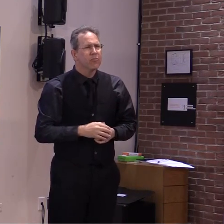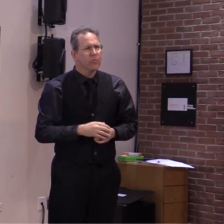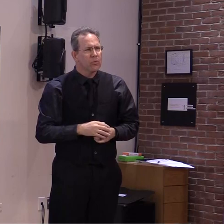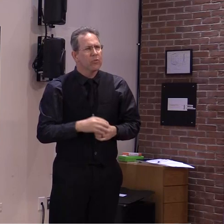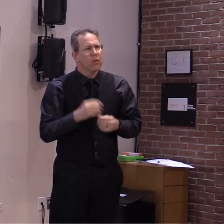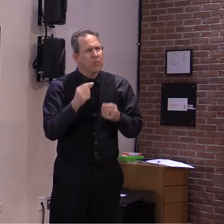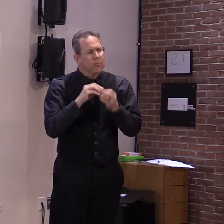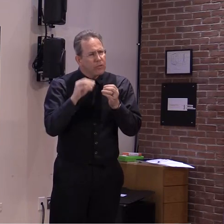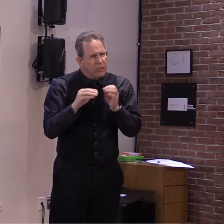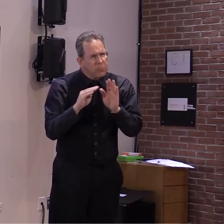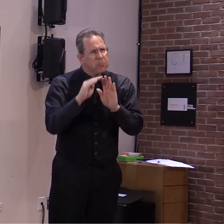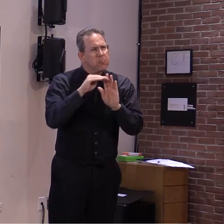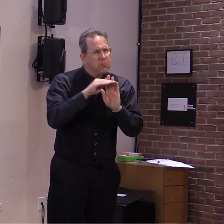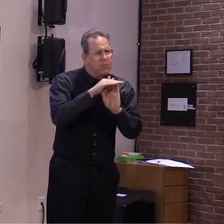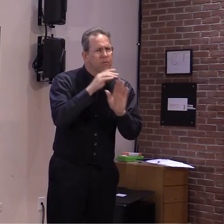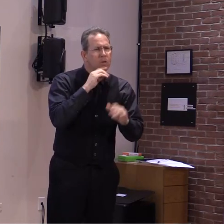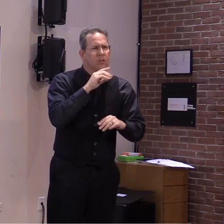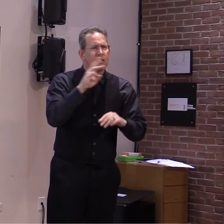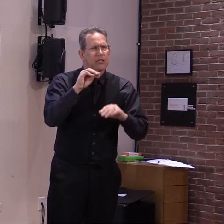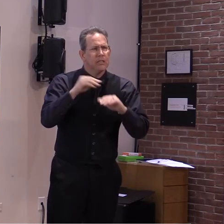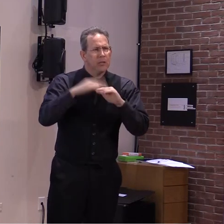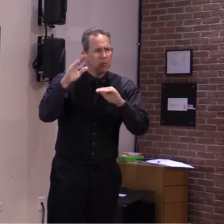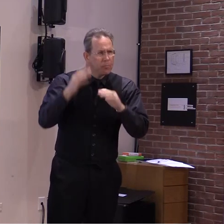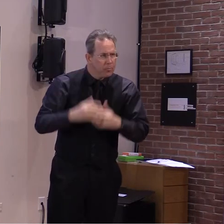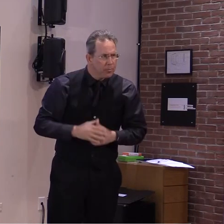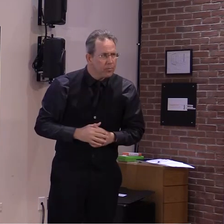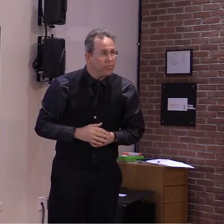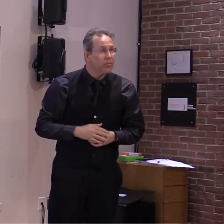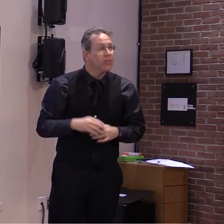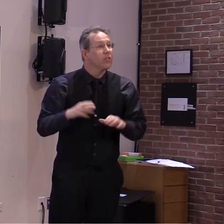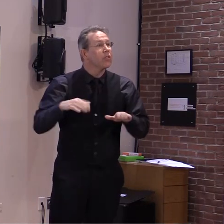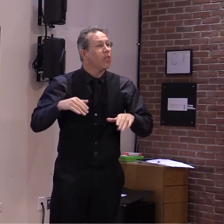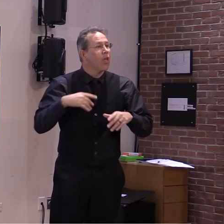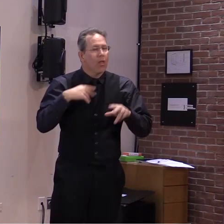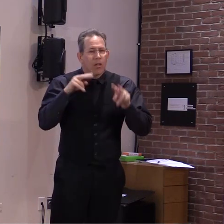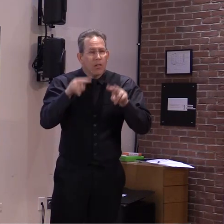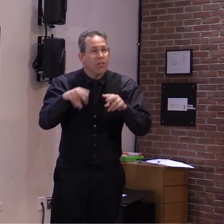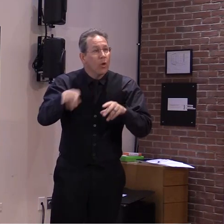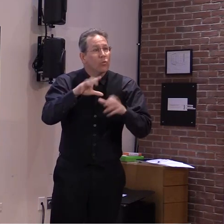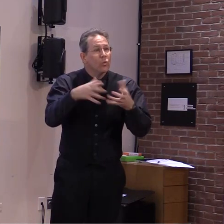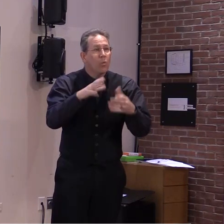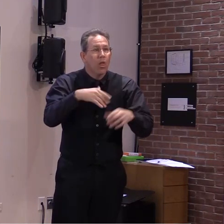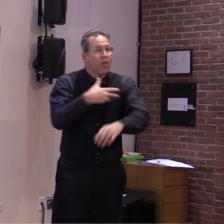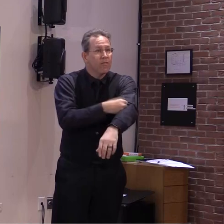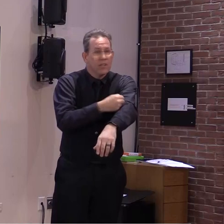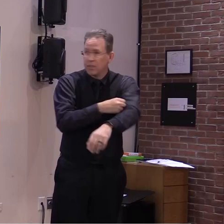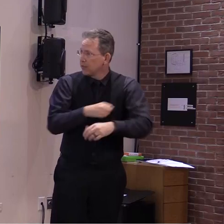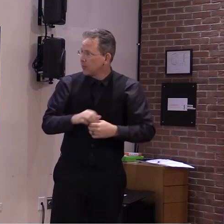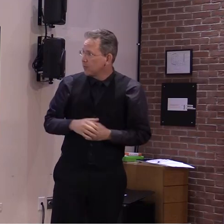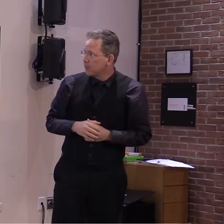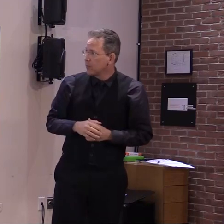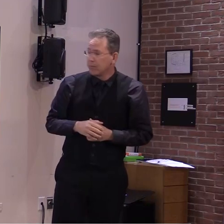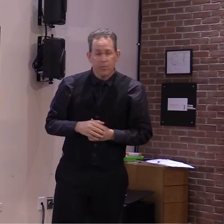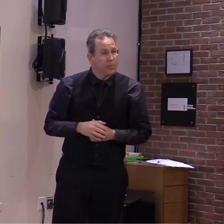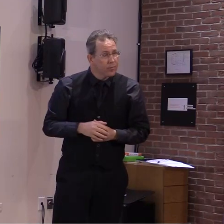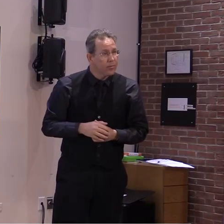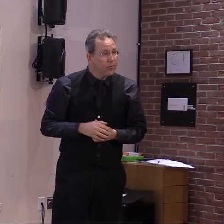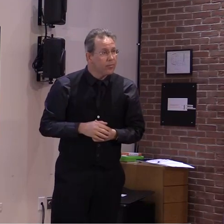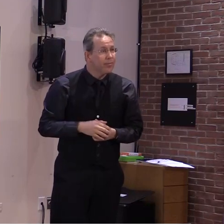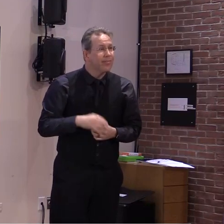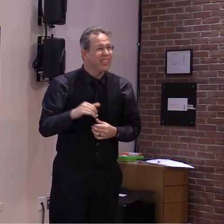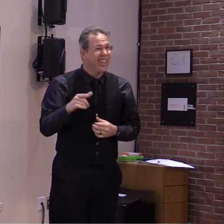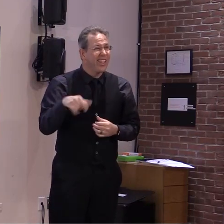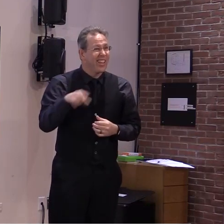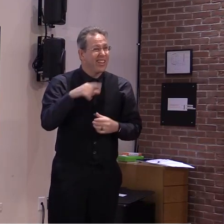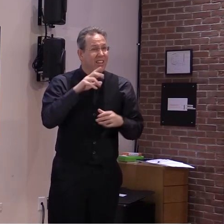that are largely at this point unvaccinated, or at least not close to having a majority of the population vaccinated,